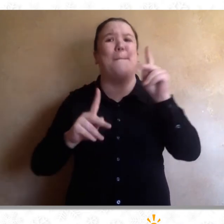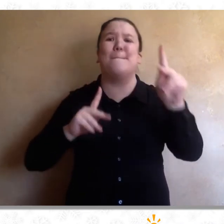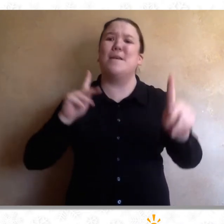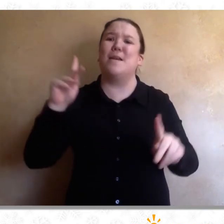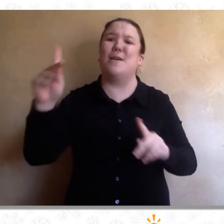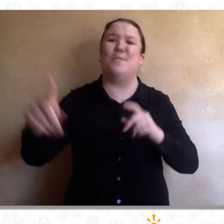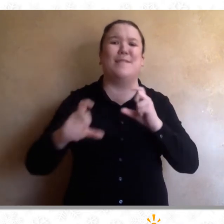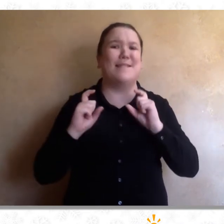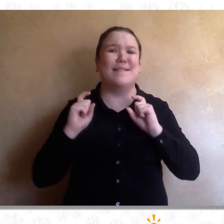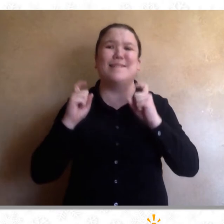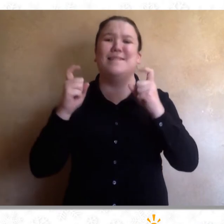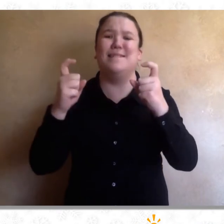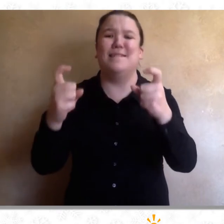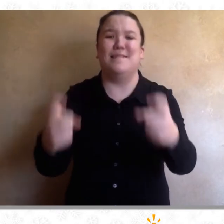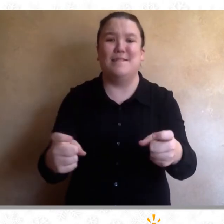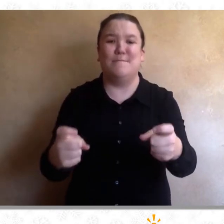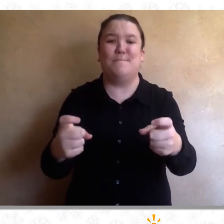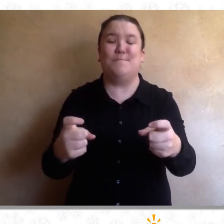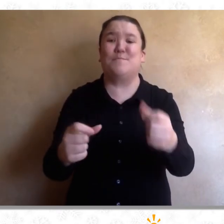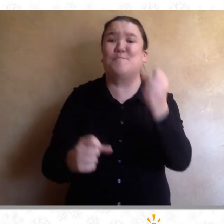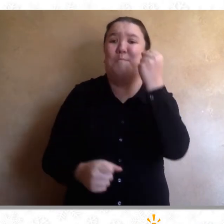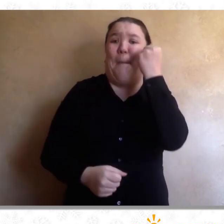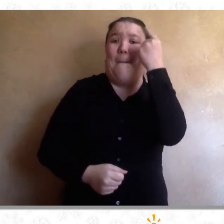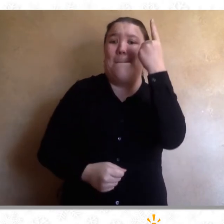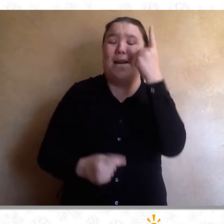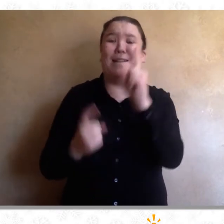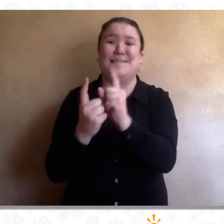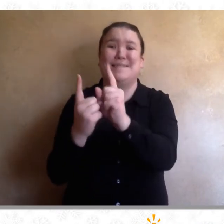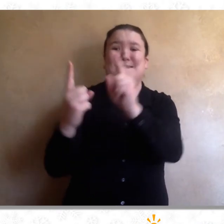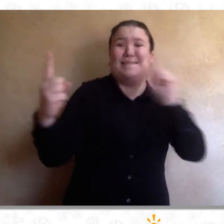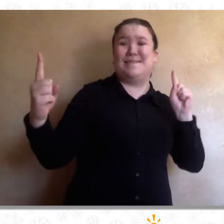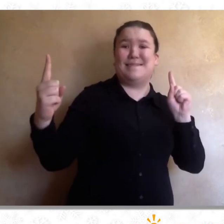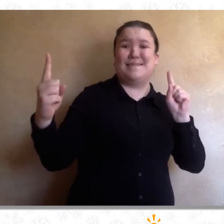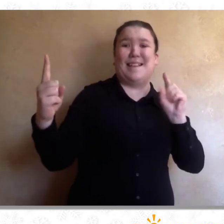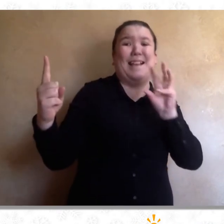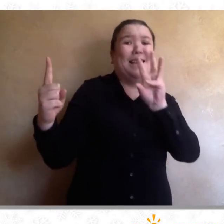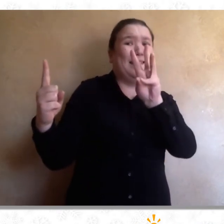please extend that true goodwill from